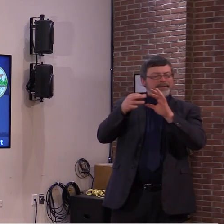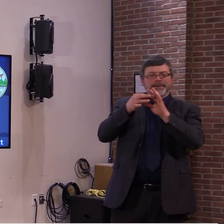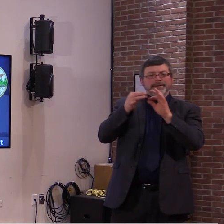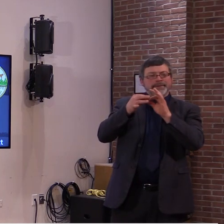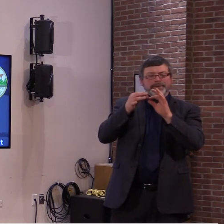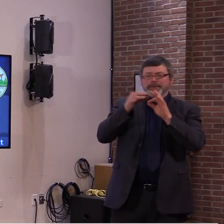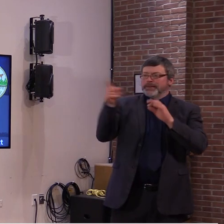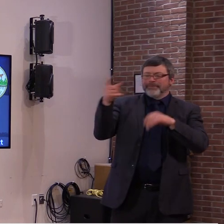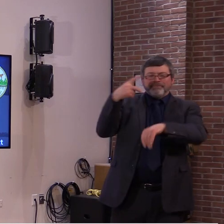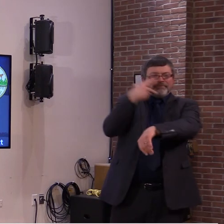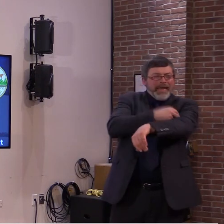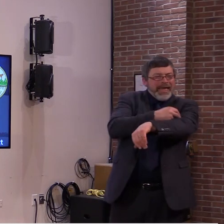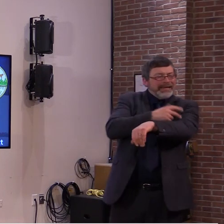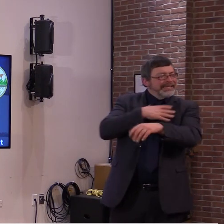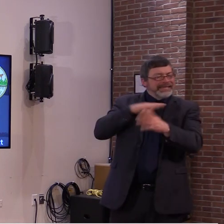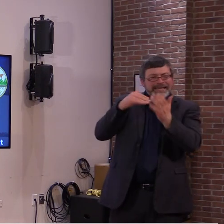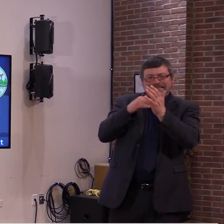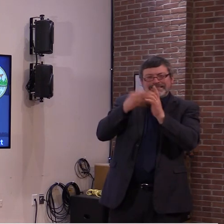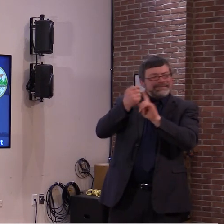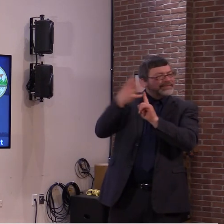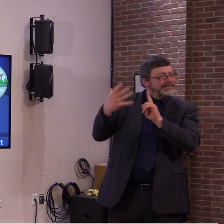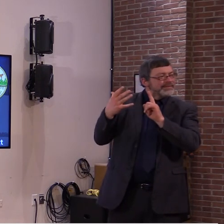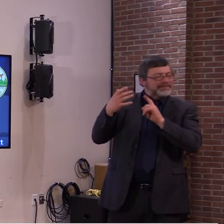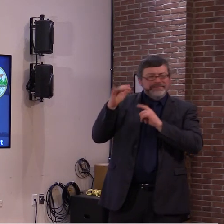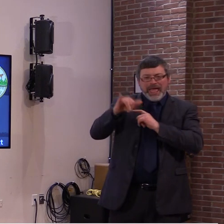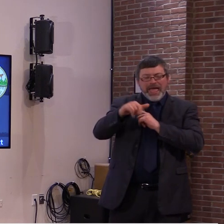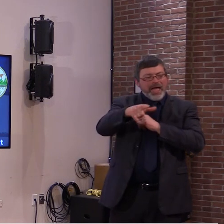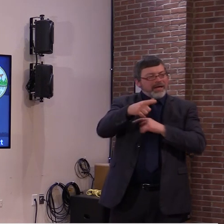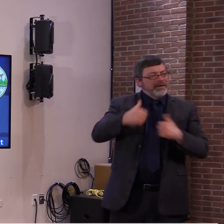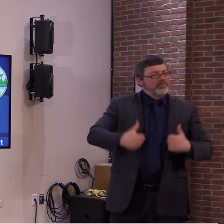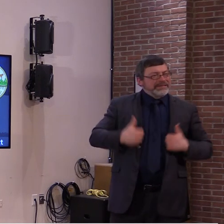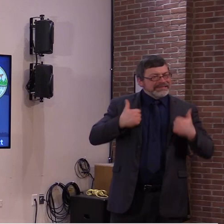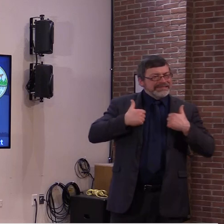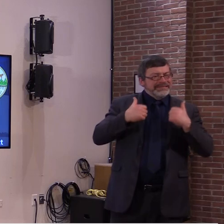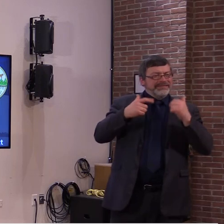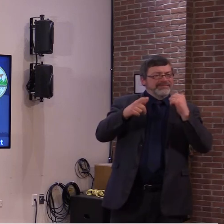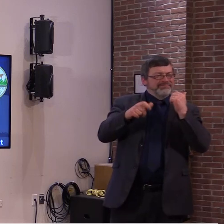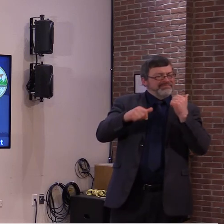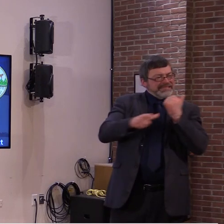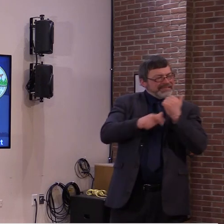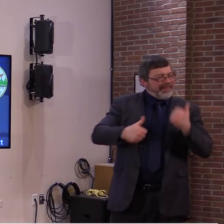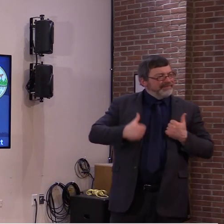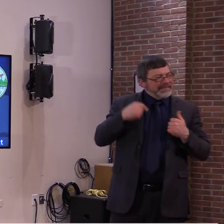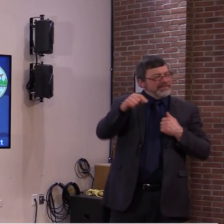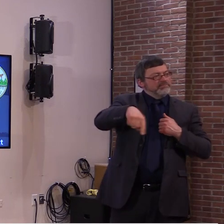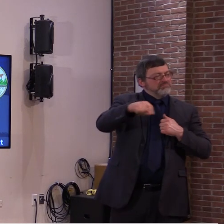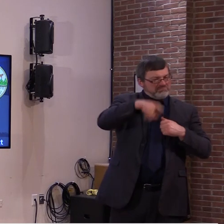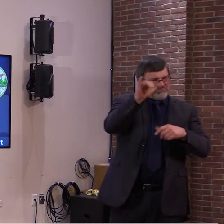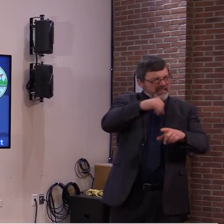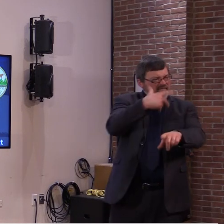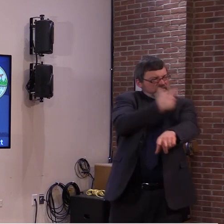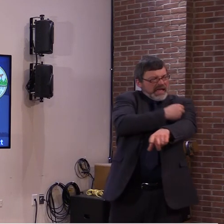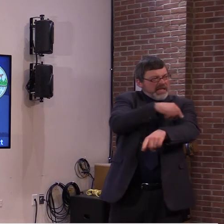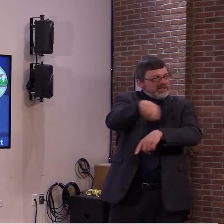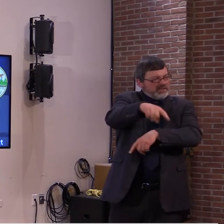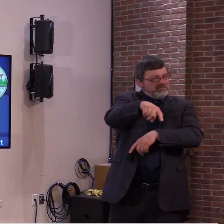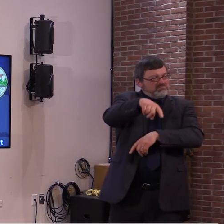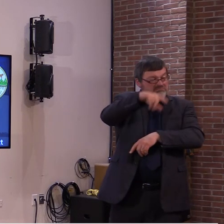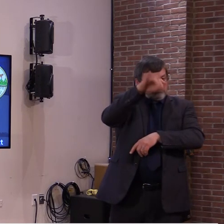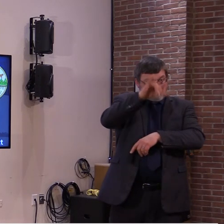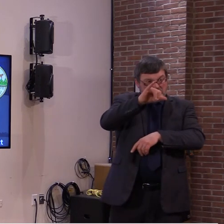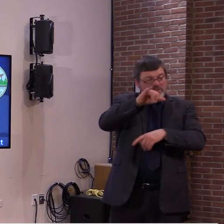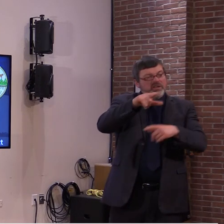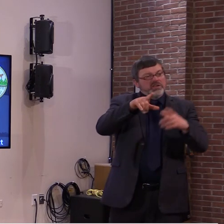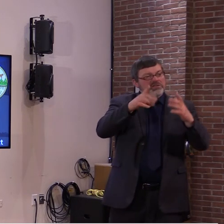care facilities. Do those vaccinations fall under the pharmacy program, or